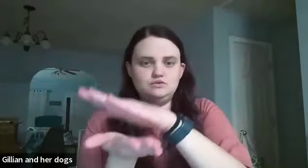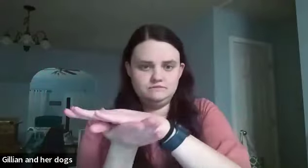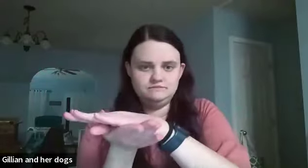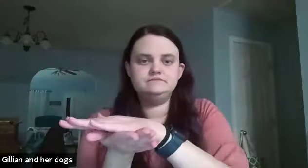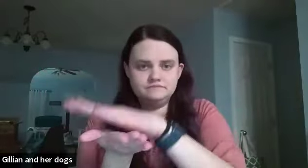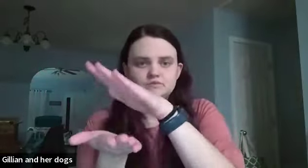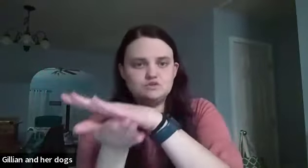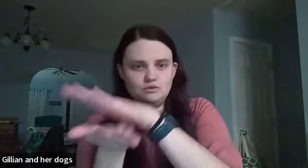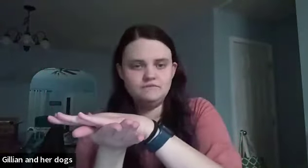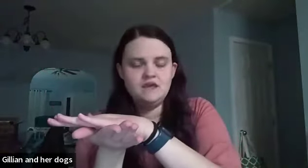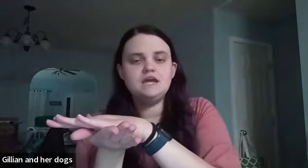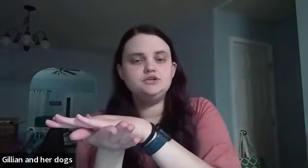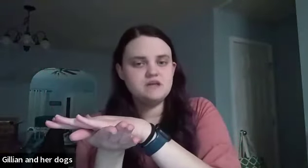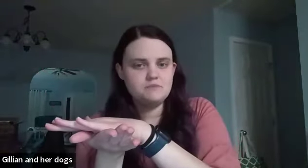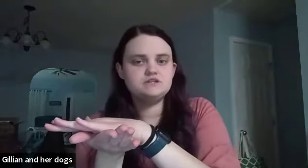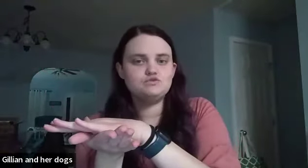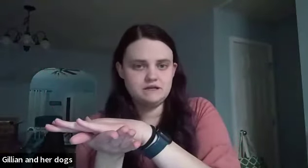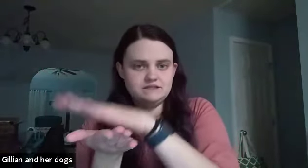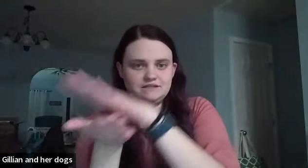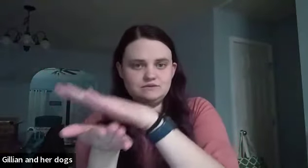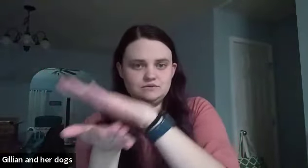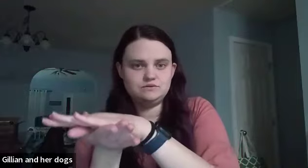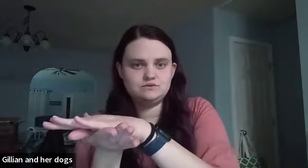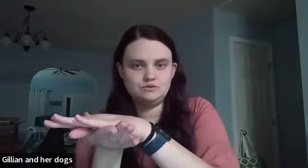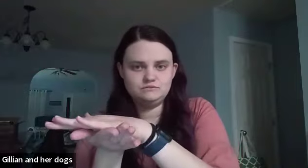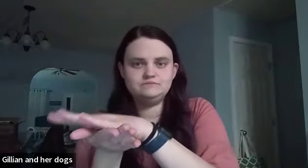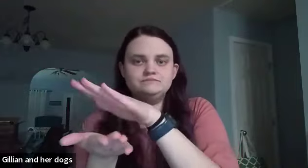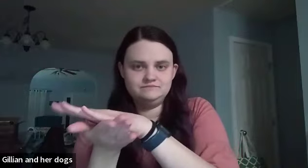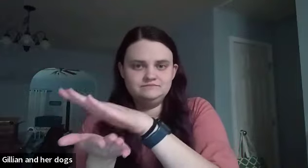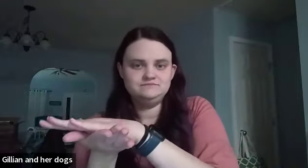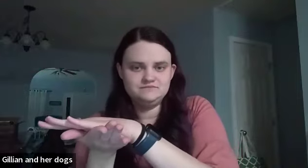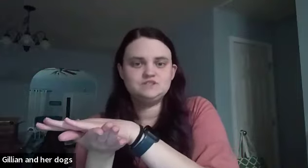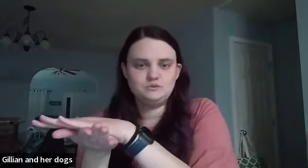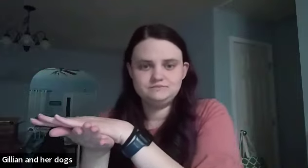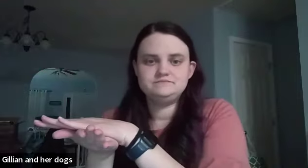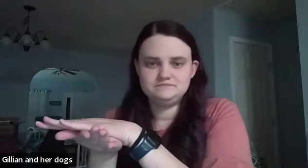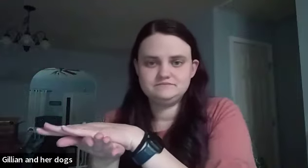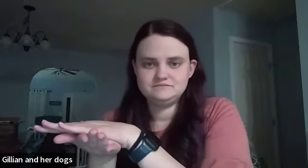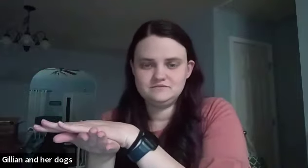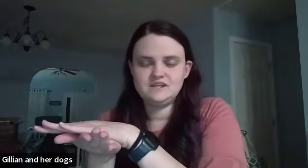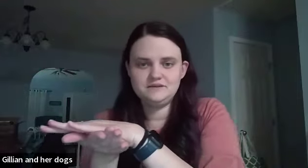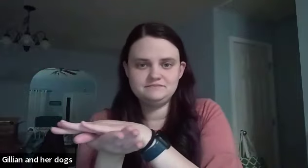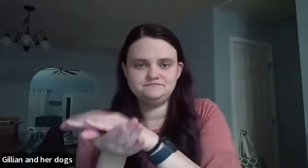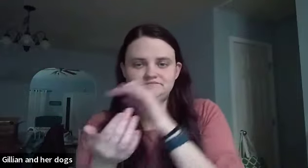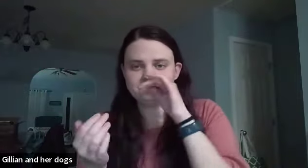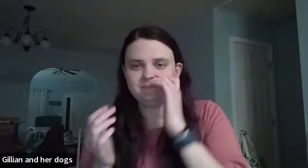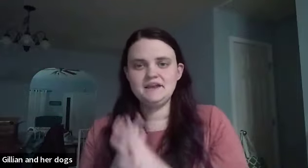school. School. And you tap it twice. School. School. Okay.